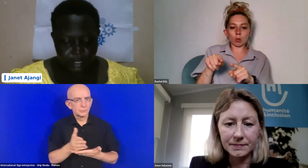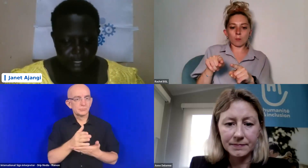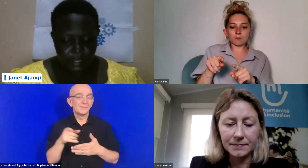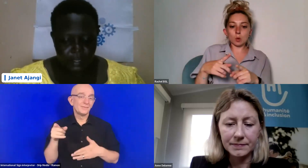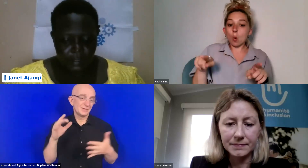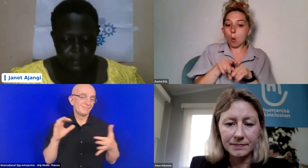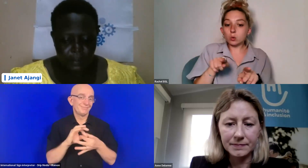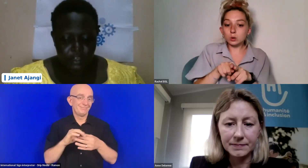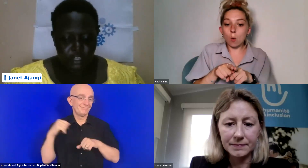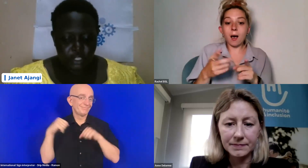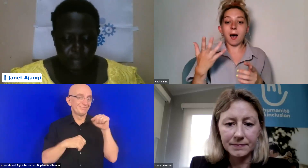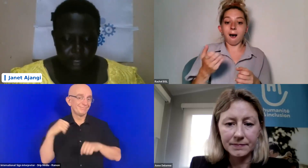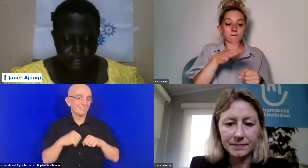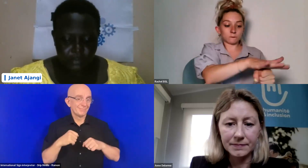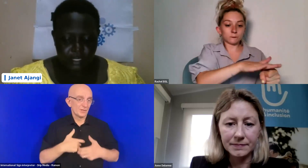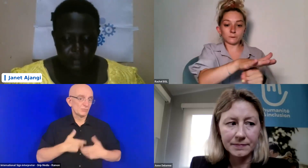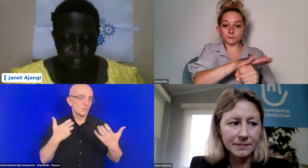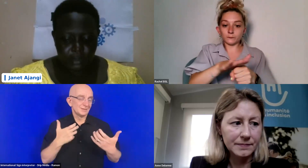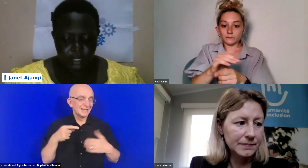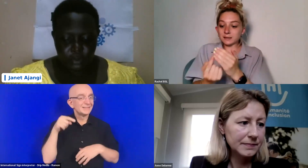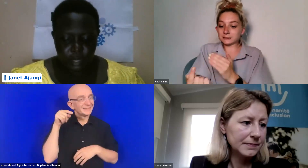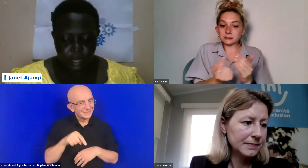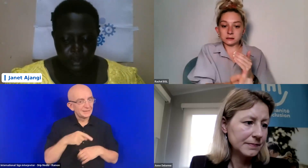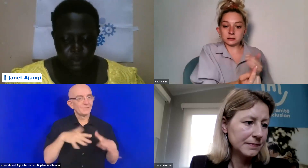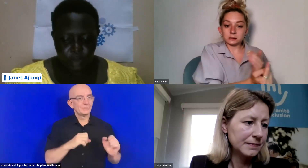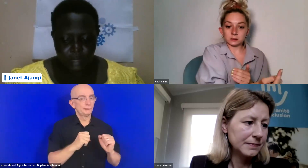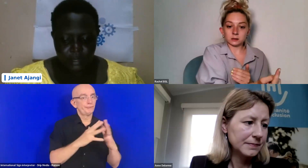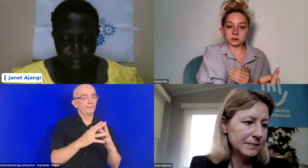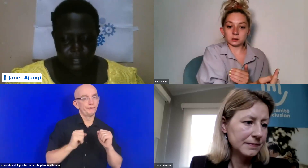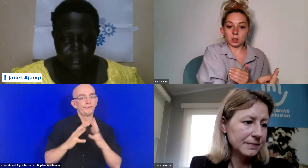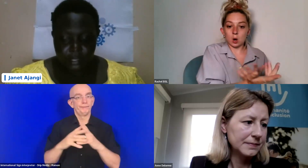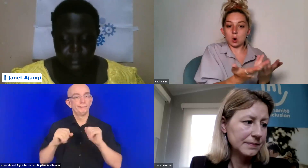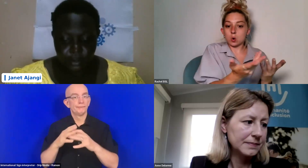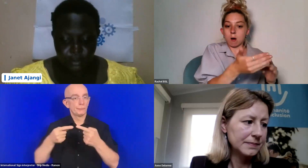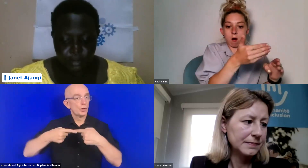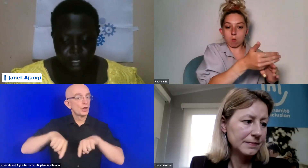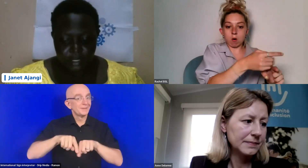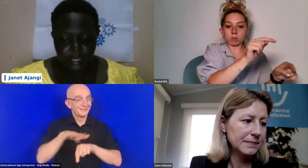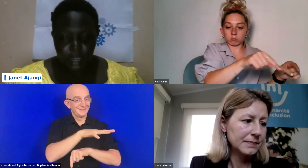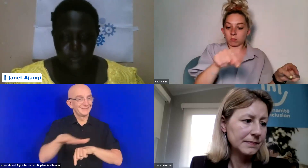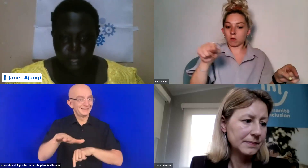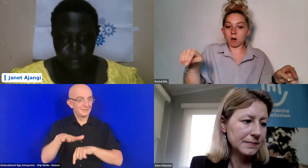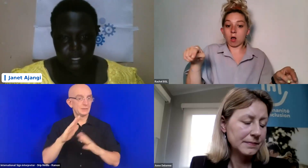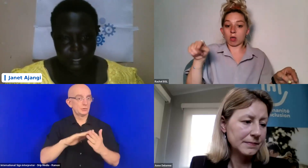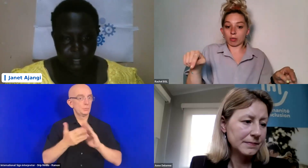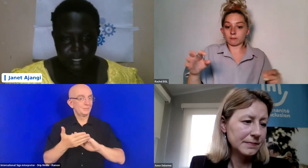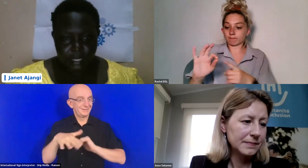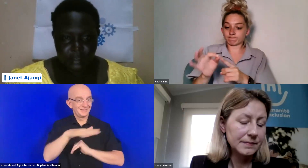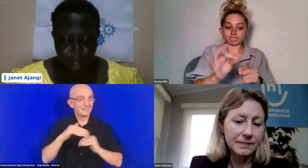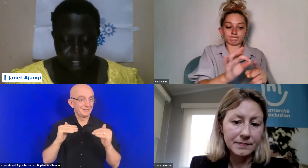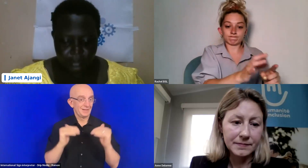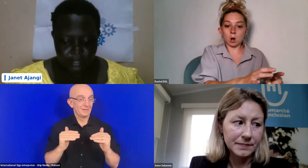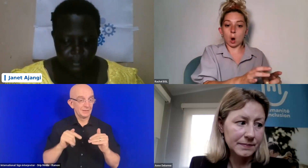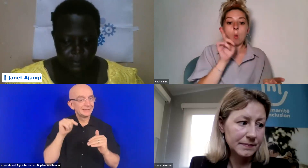points in each parish of the sub-counties where we work. These focal points are women with